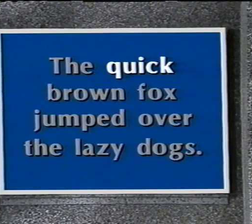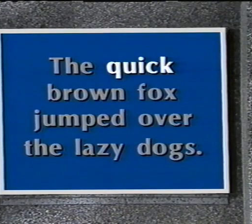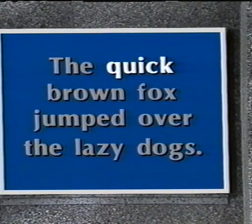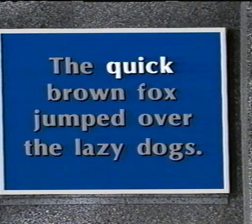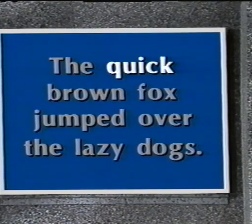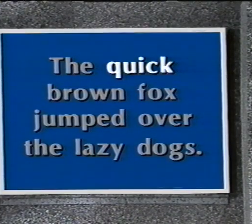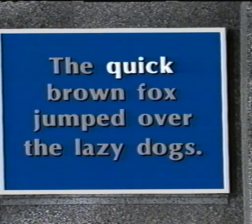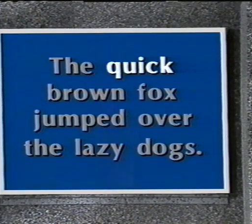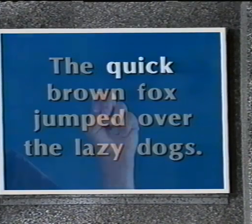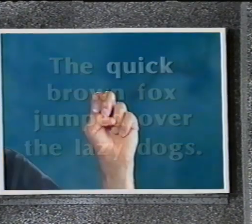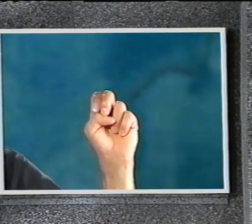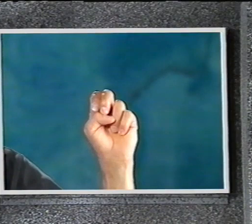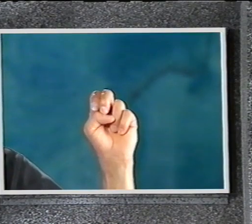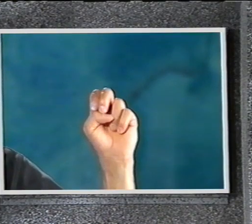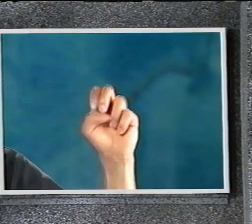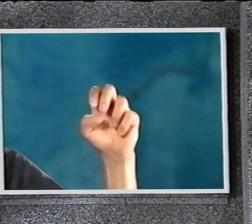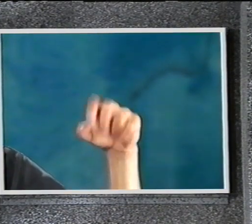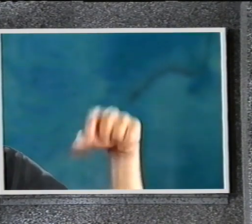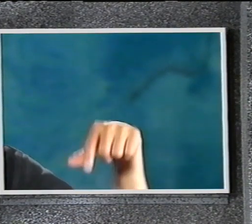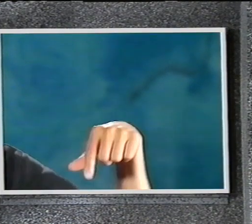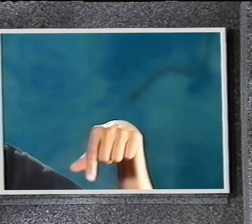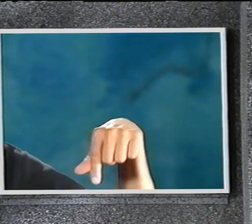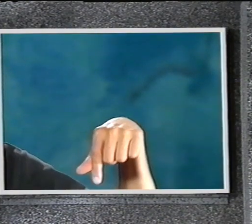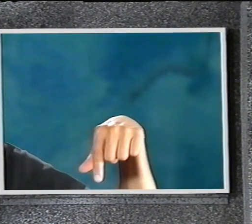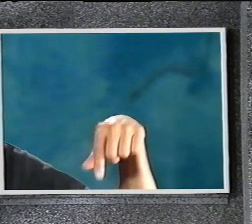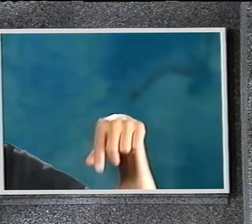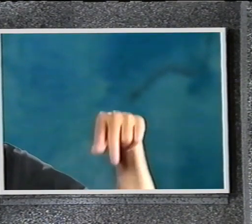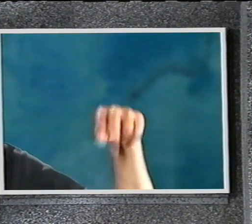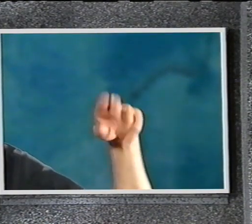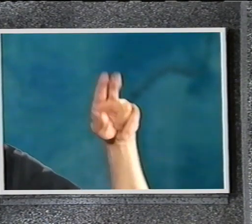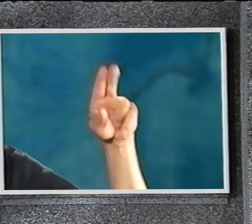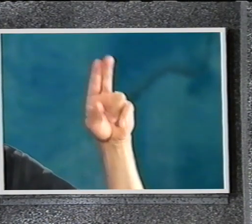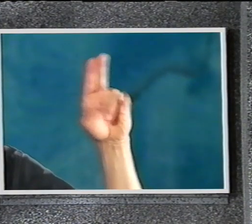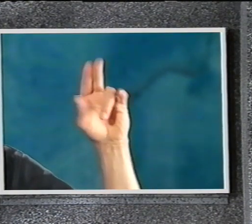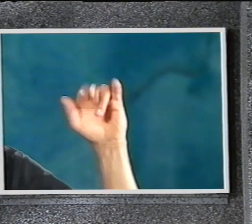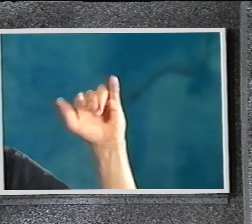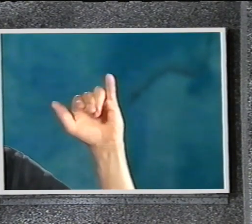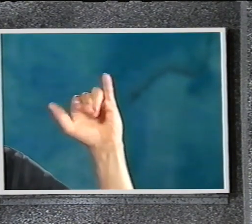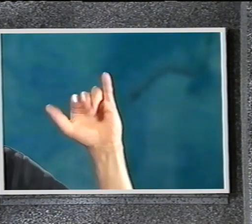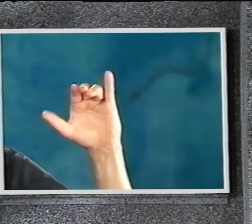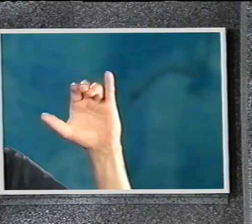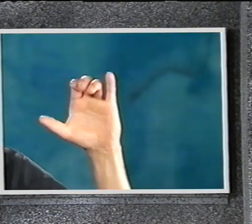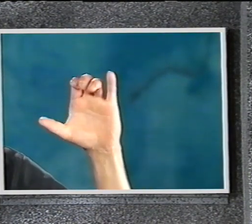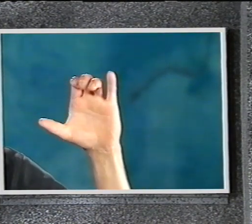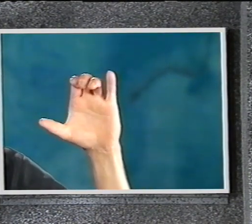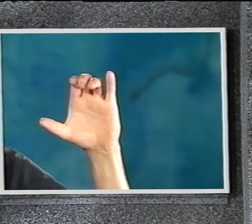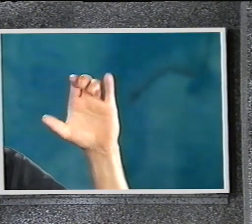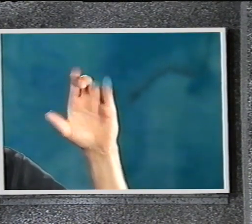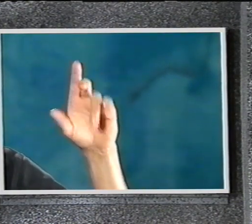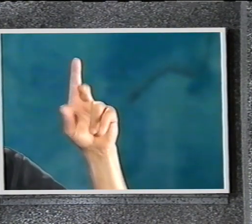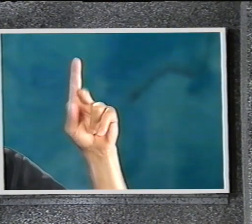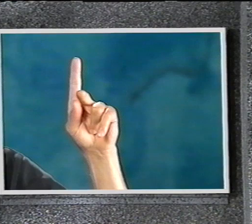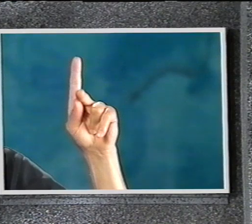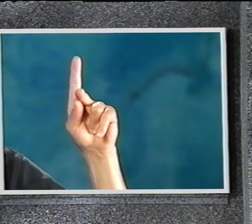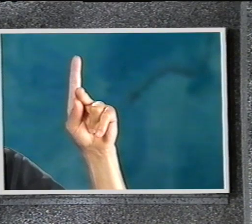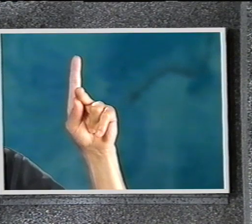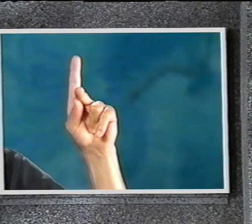Let's move on to the next word. Notice the transition from the E of the previous word.